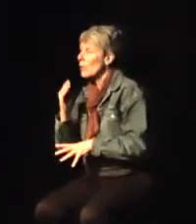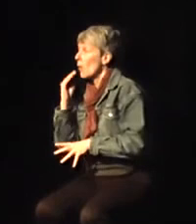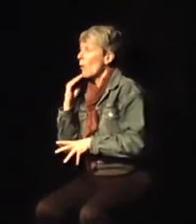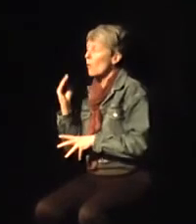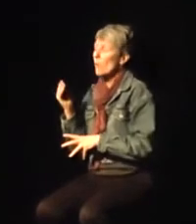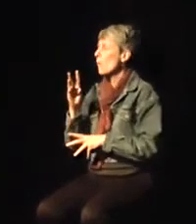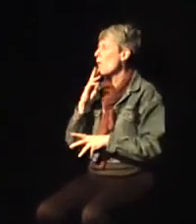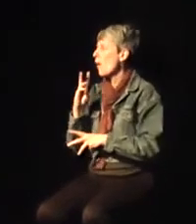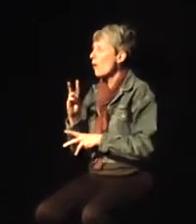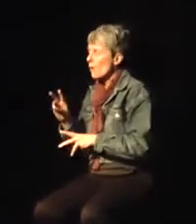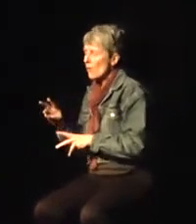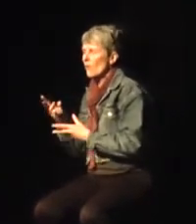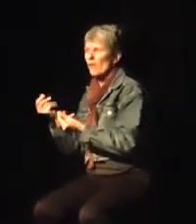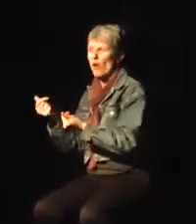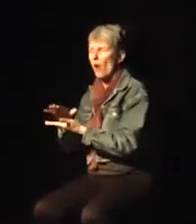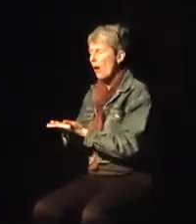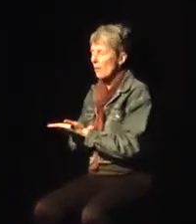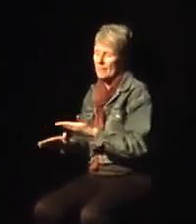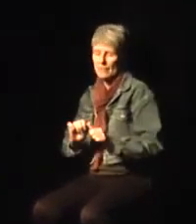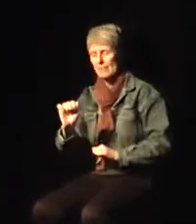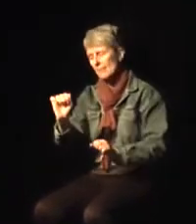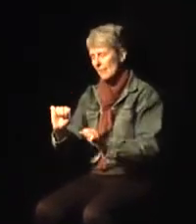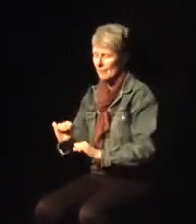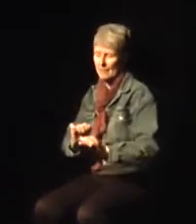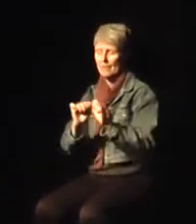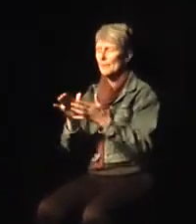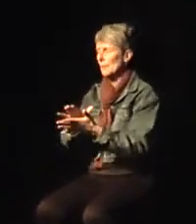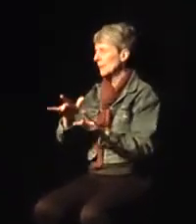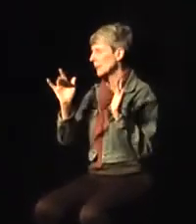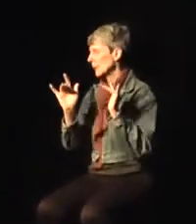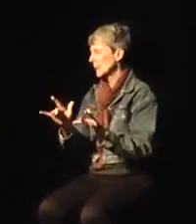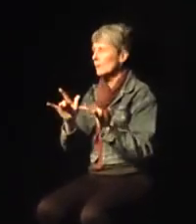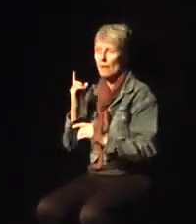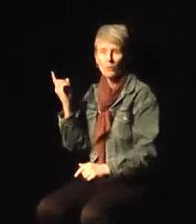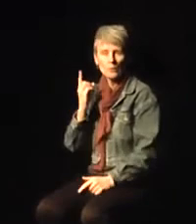I get a bucket of water and a cloth and I wash the bike. I make sure it's clean and pristine.